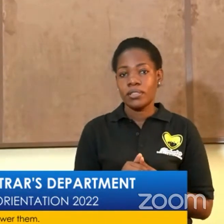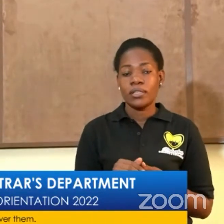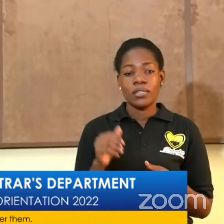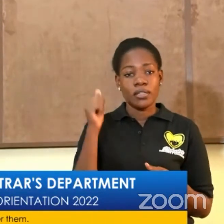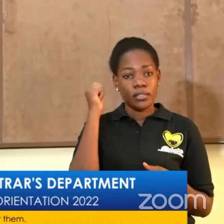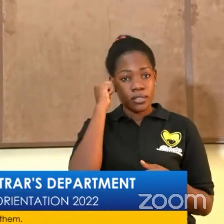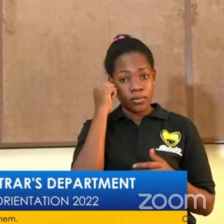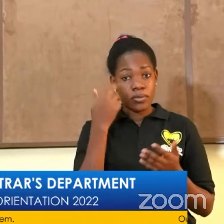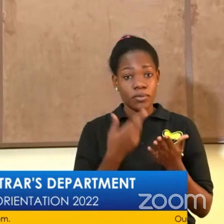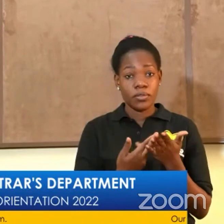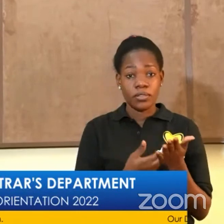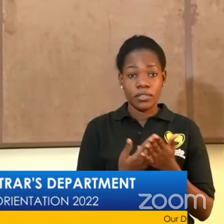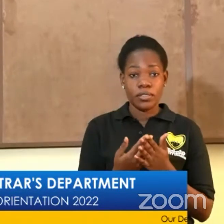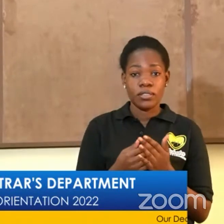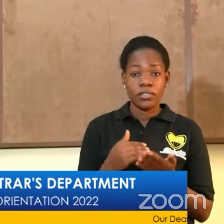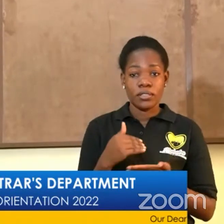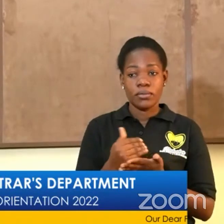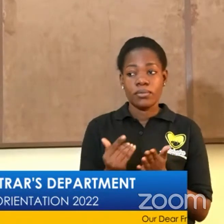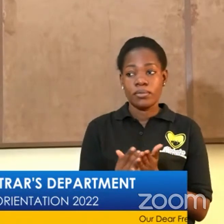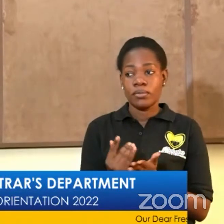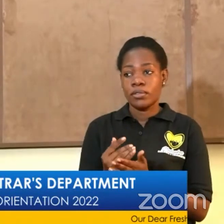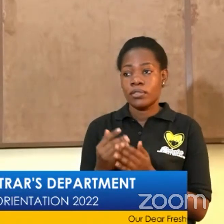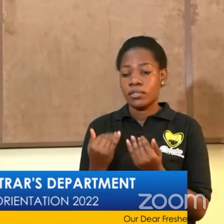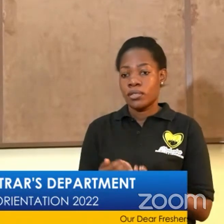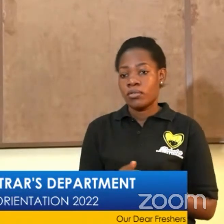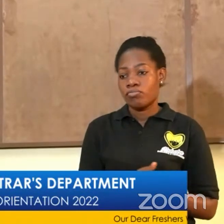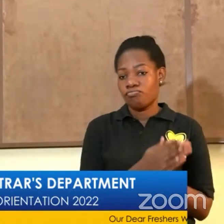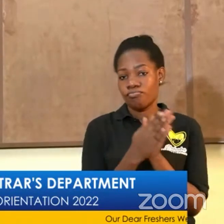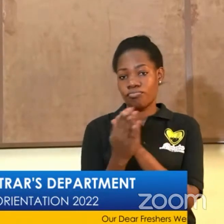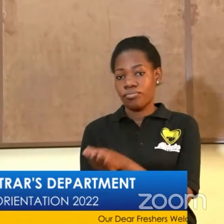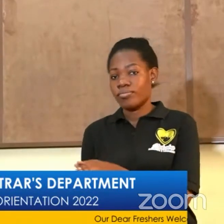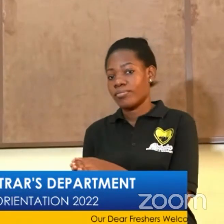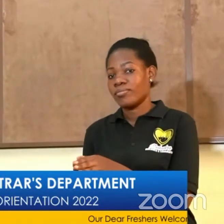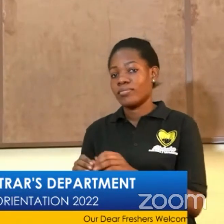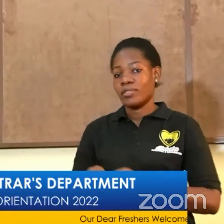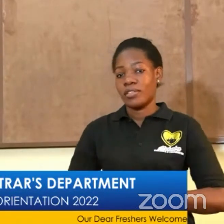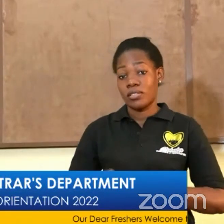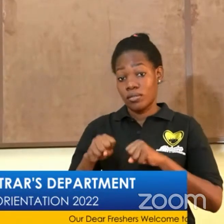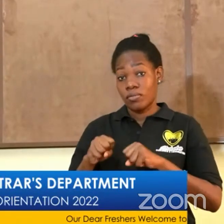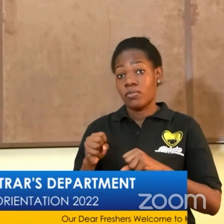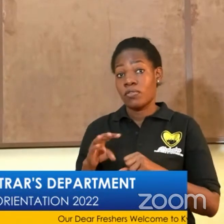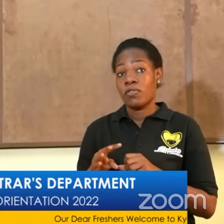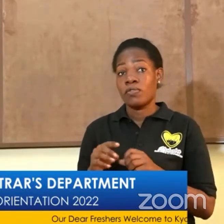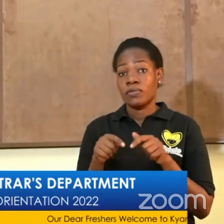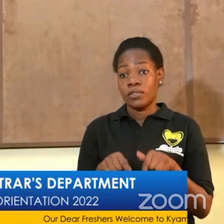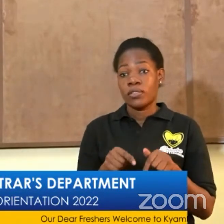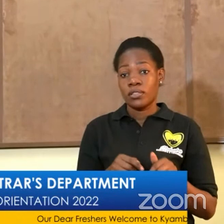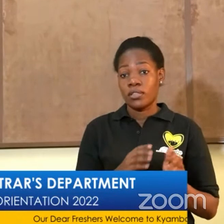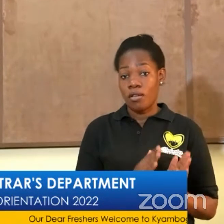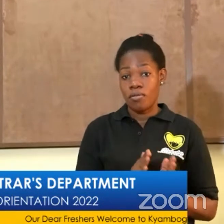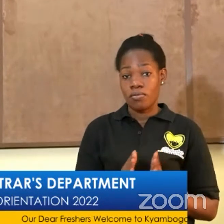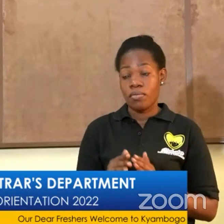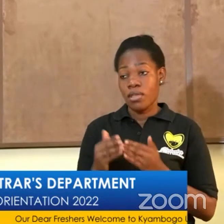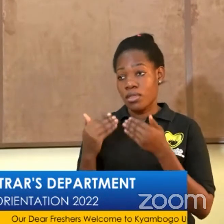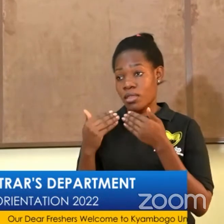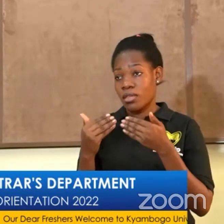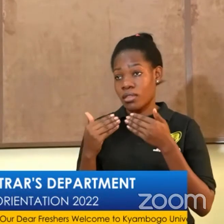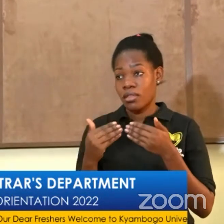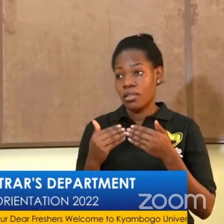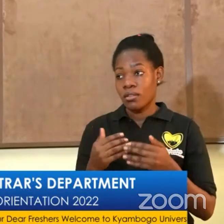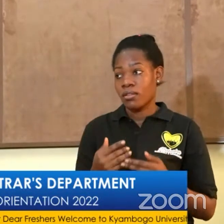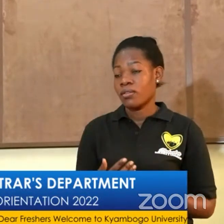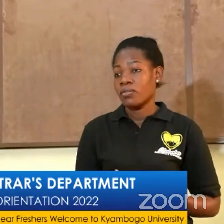Registrar's Department now is handing over to the chairperson of this arrangement. Thank you very much for hosting